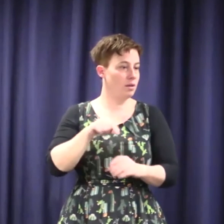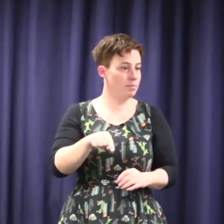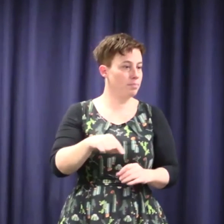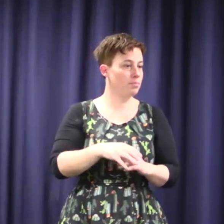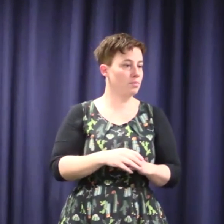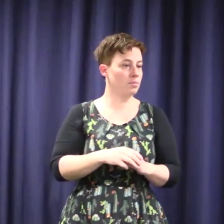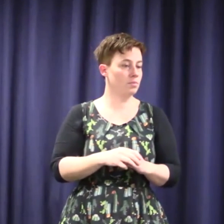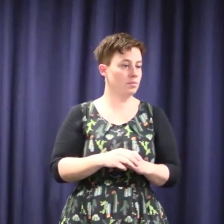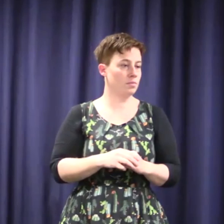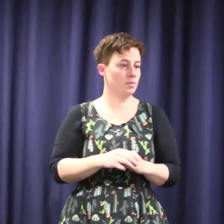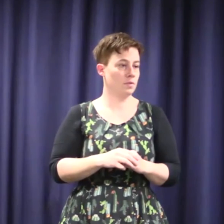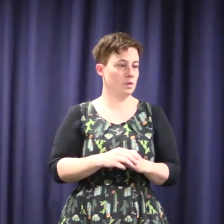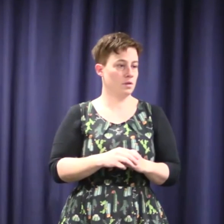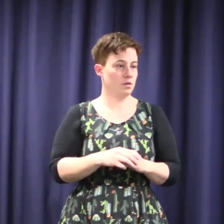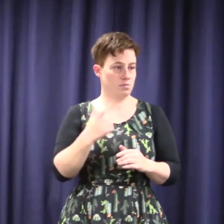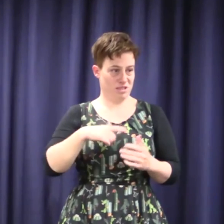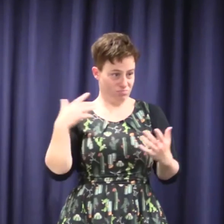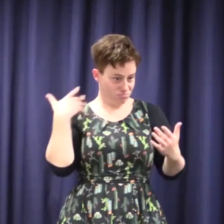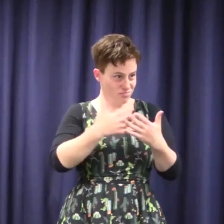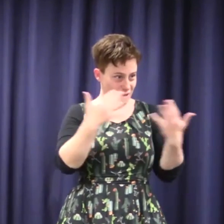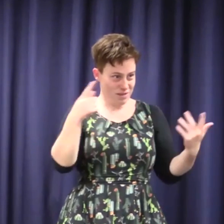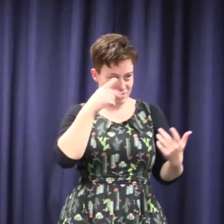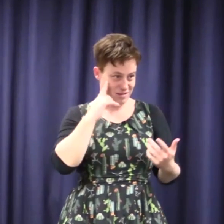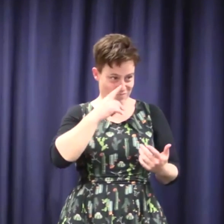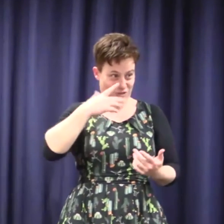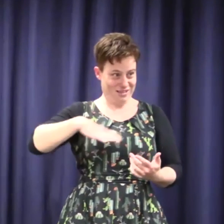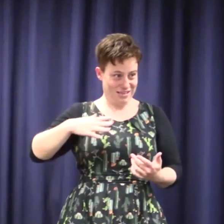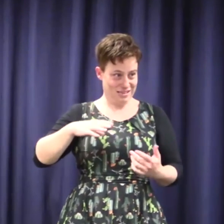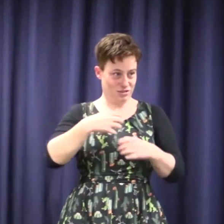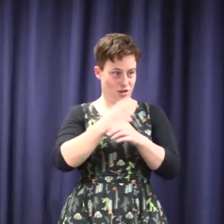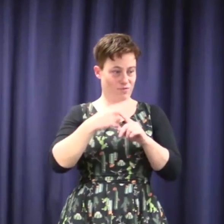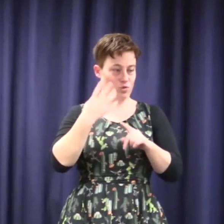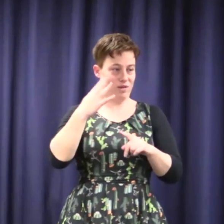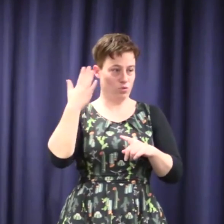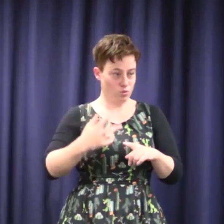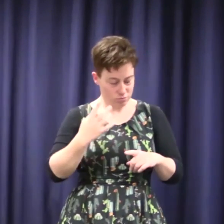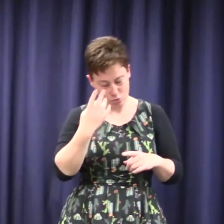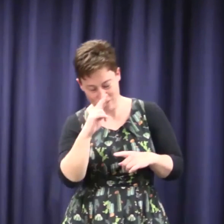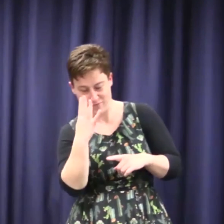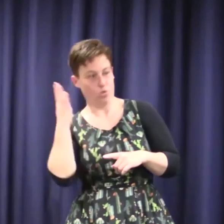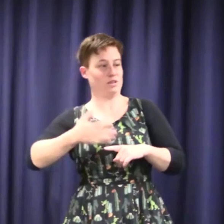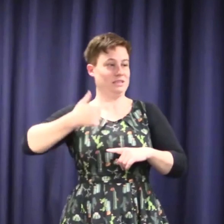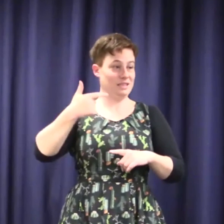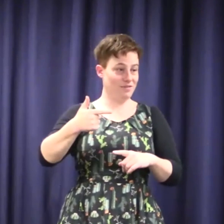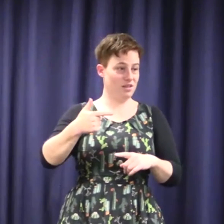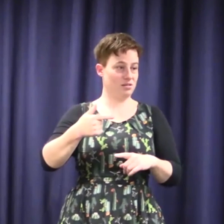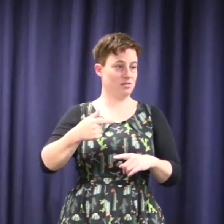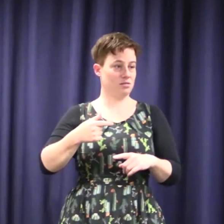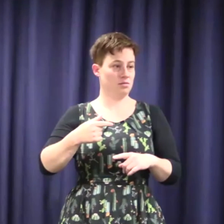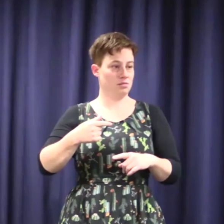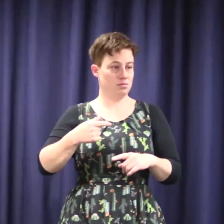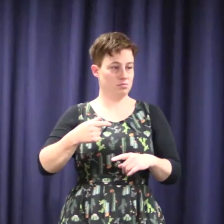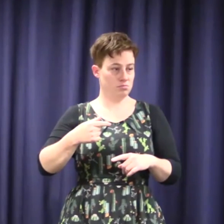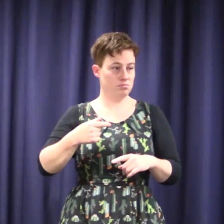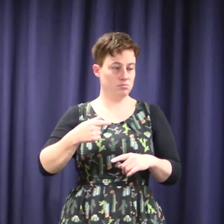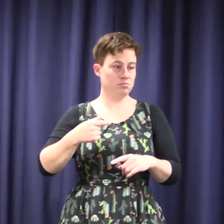And I understand you feel we need more people to... you need more people to work for VRI and you need